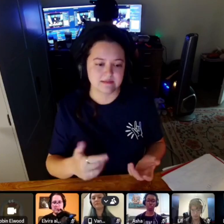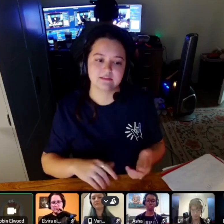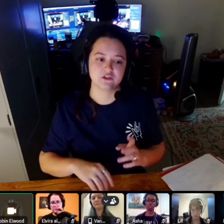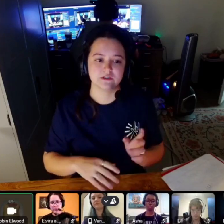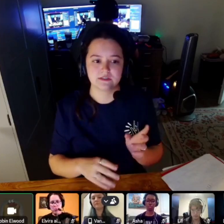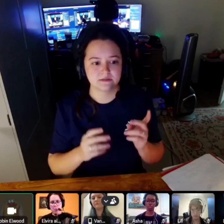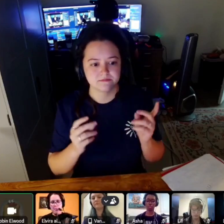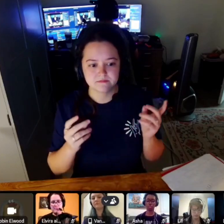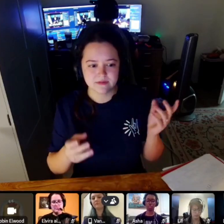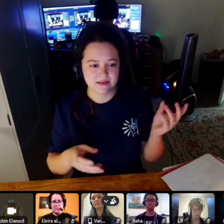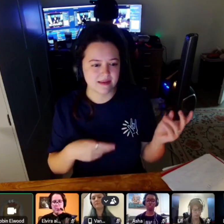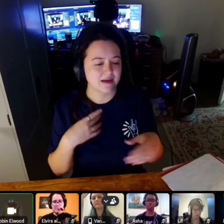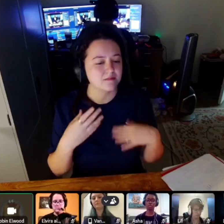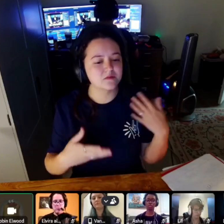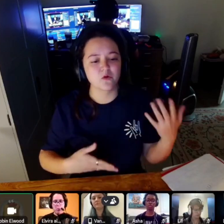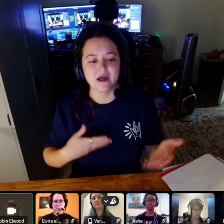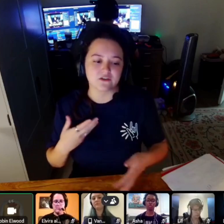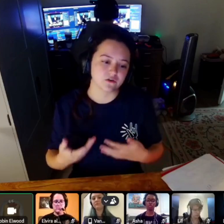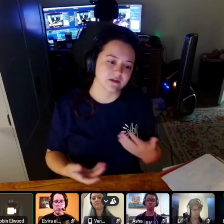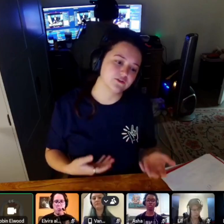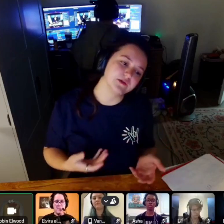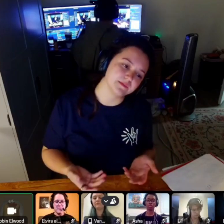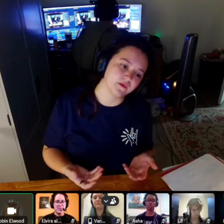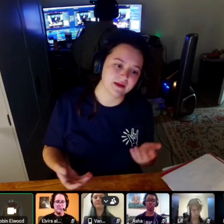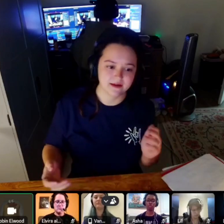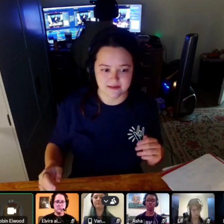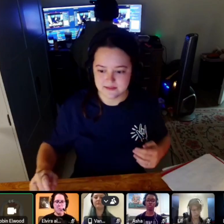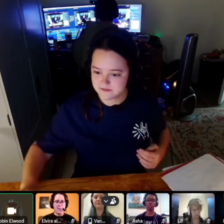it's just it comes more natural as you keep going, I guess.